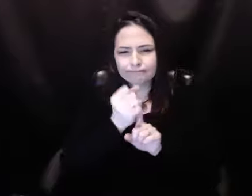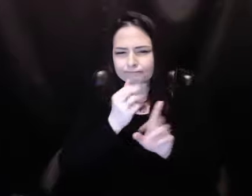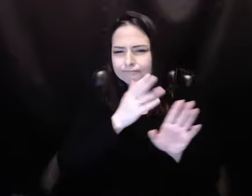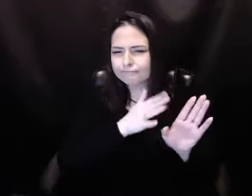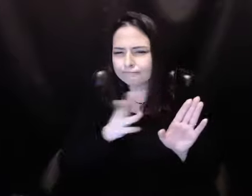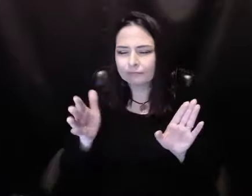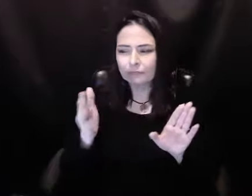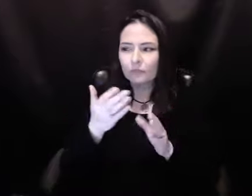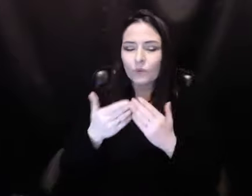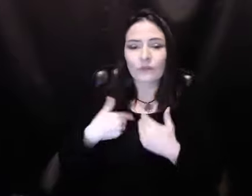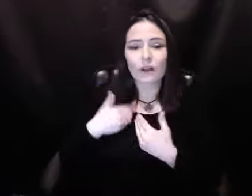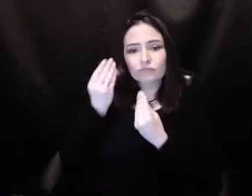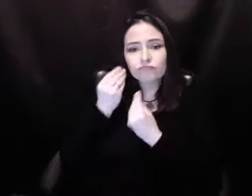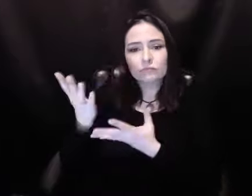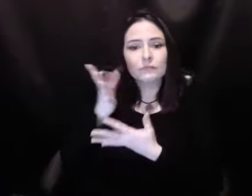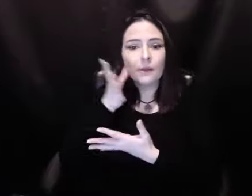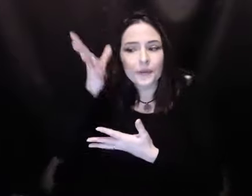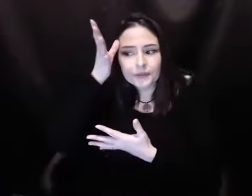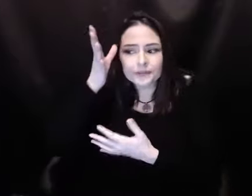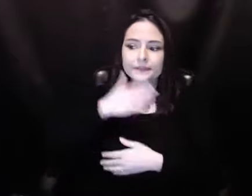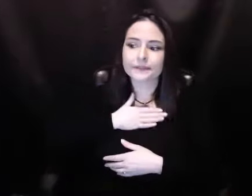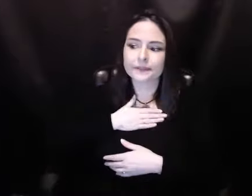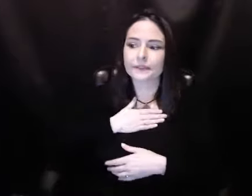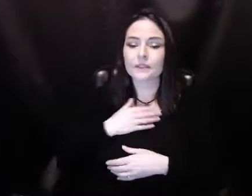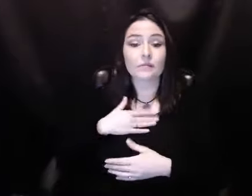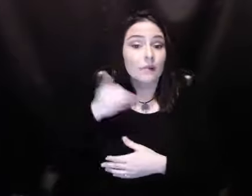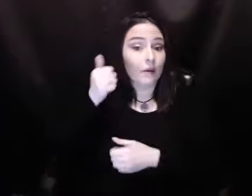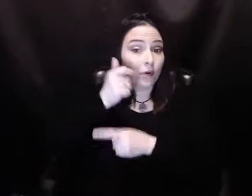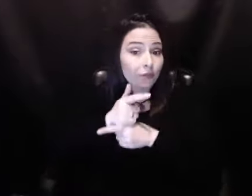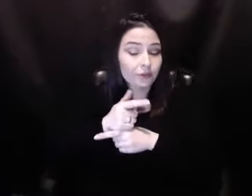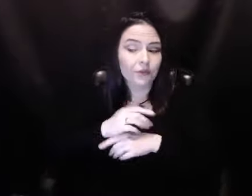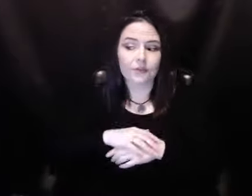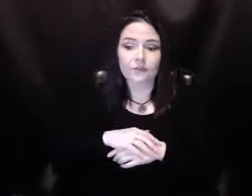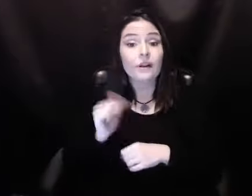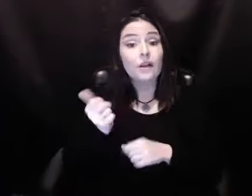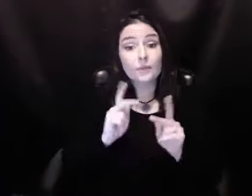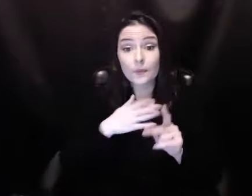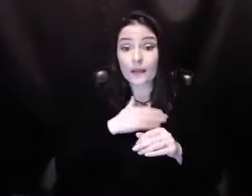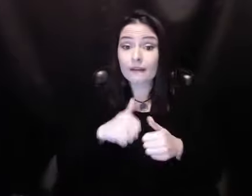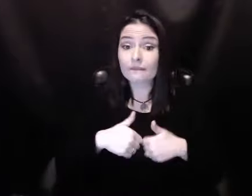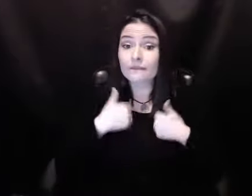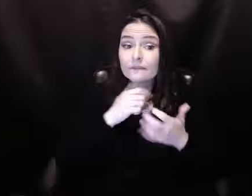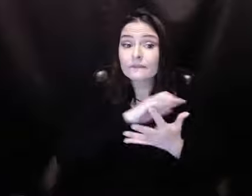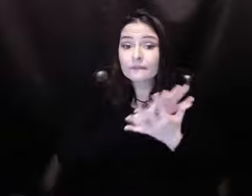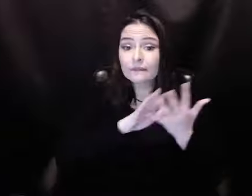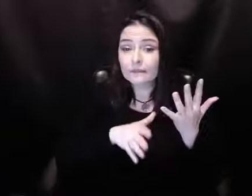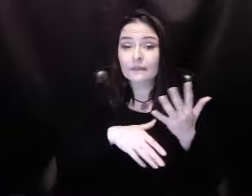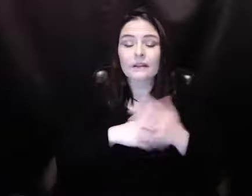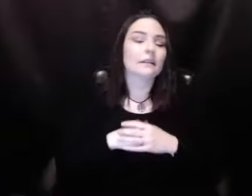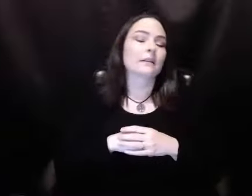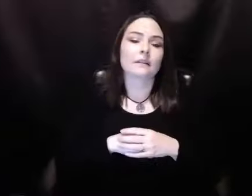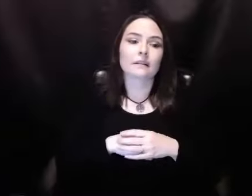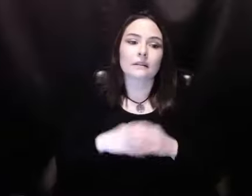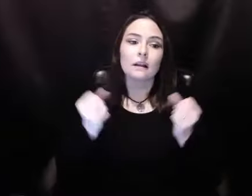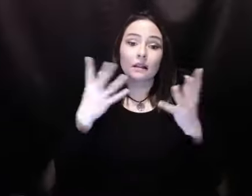then able to admit to myself, without judging, just accepting and acknowledging all the things